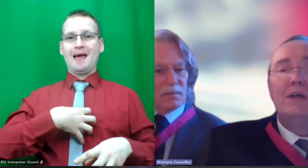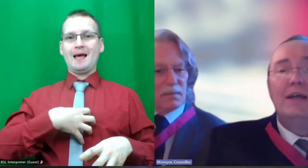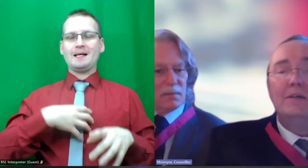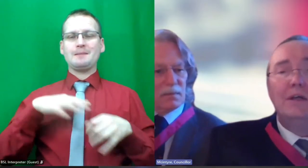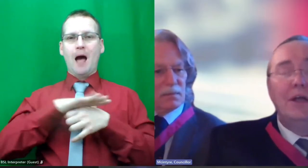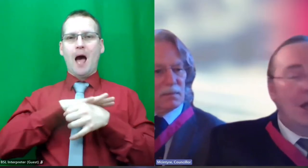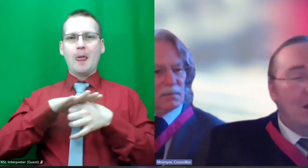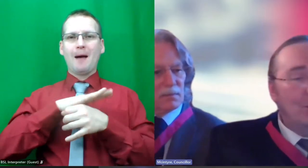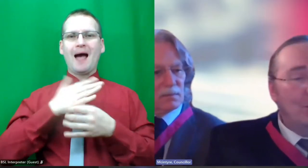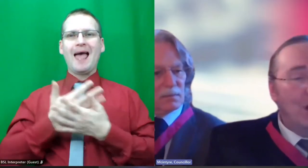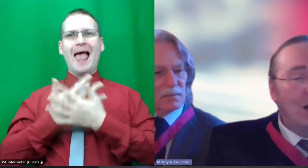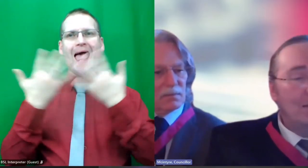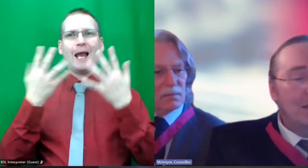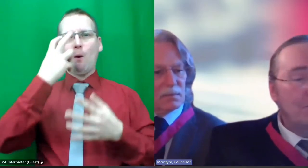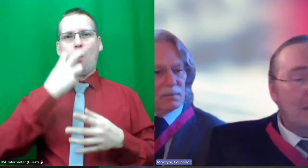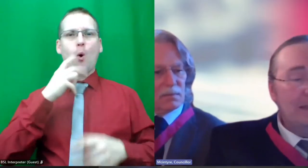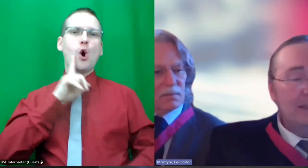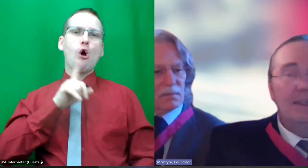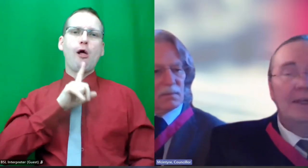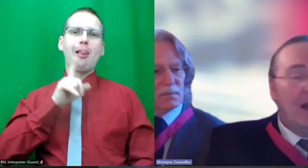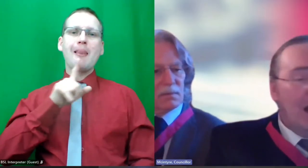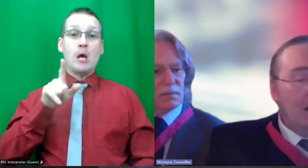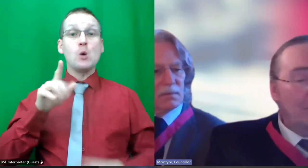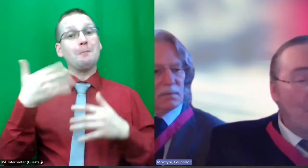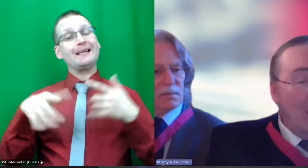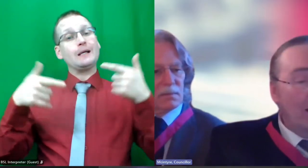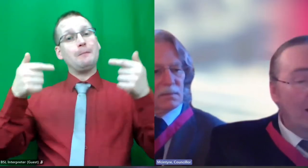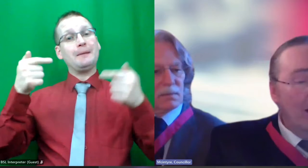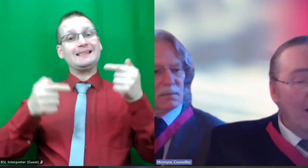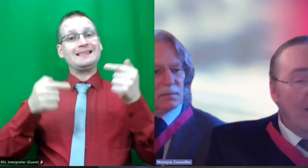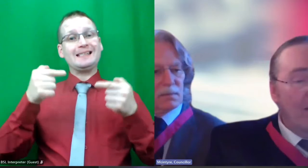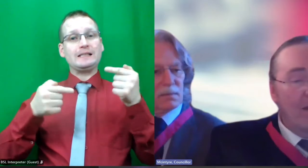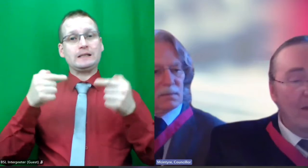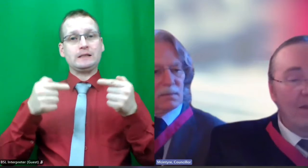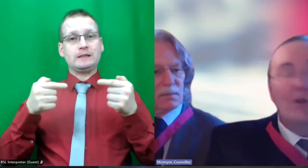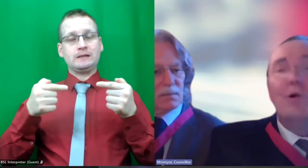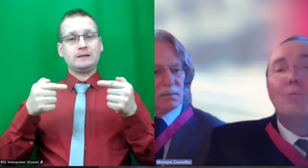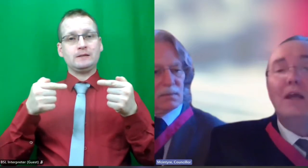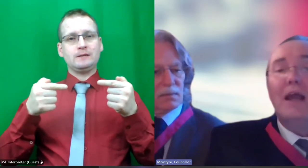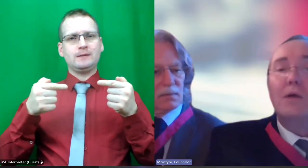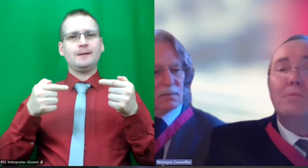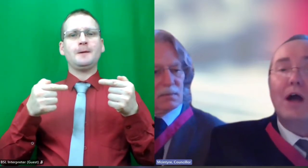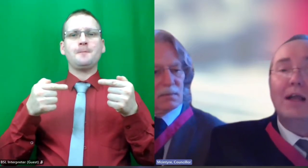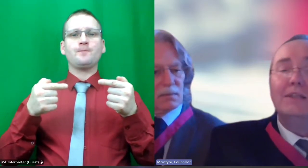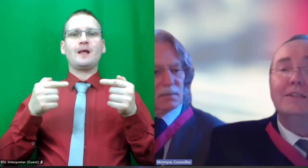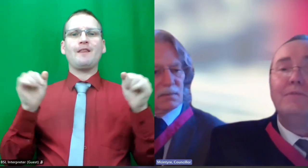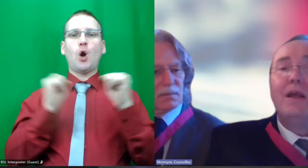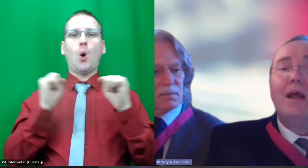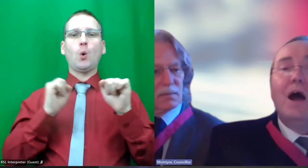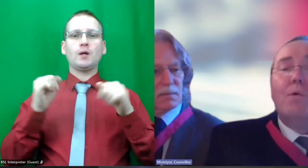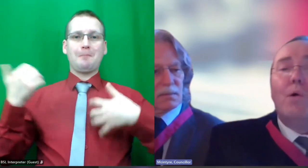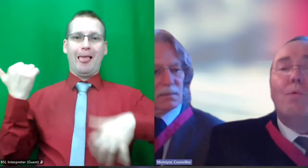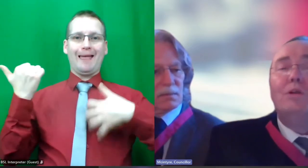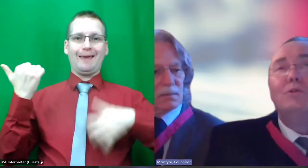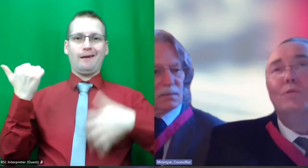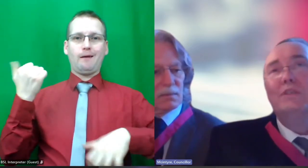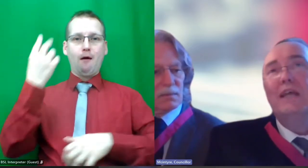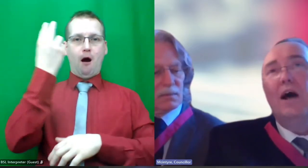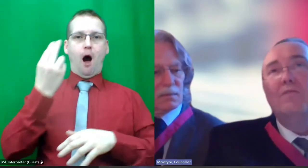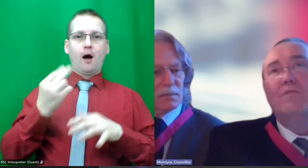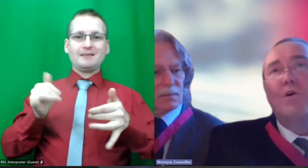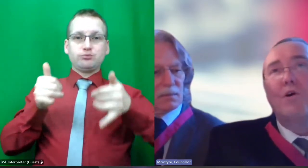9-year-old girl who had competed and won the Copley Art Prize, which